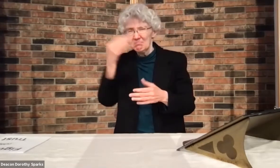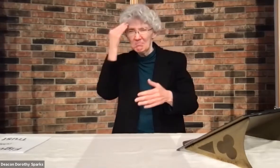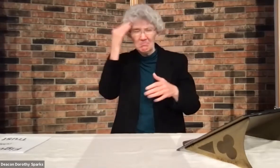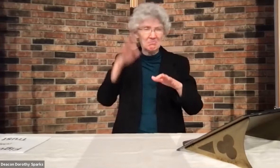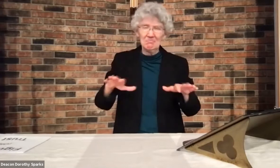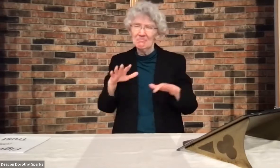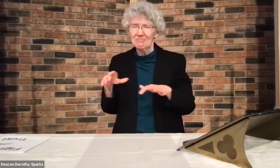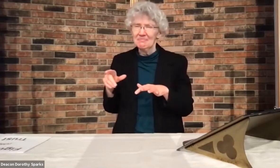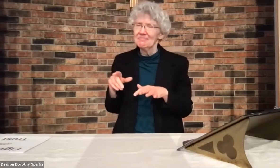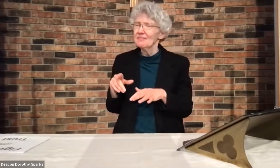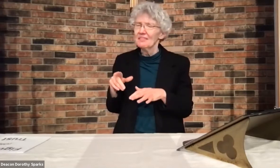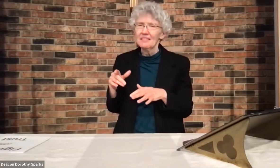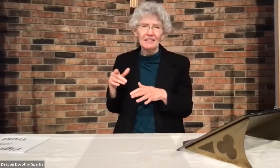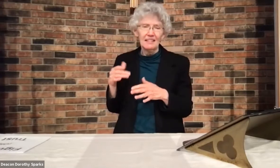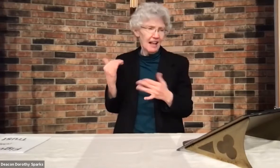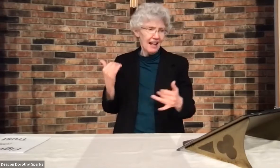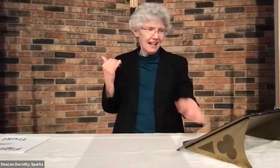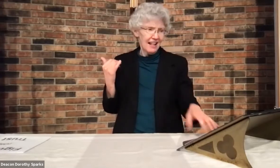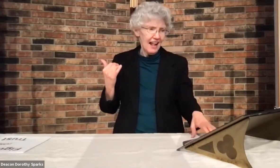a fisherman for his entire adult life.